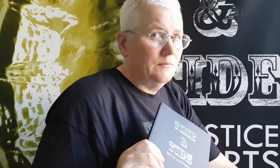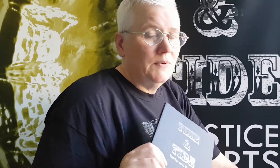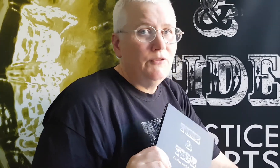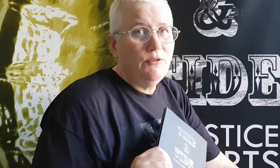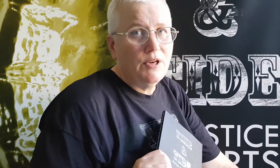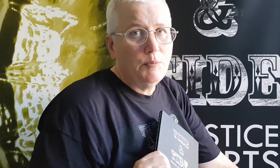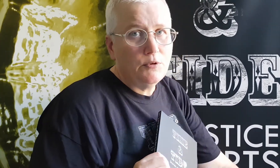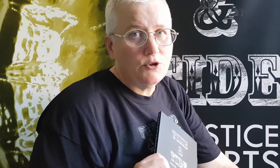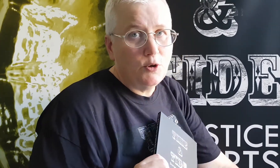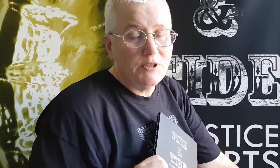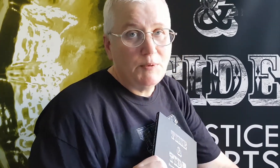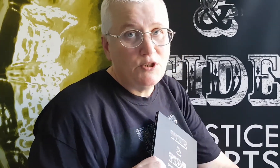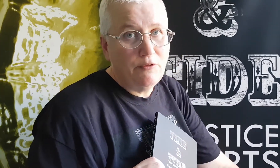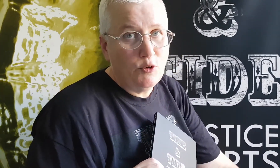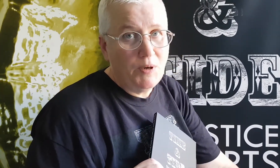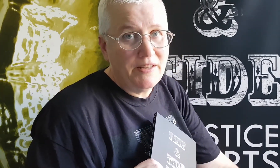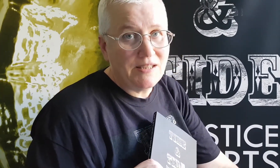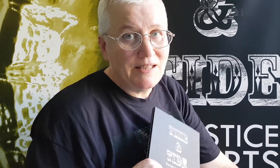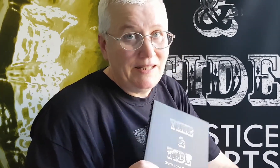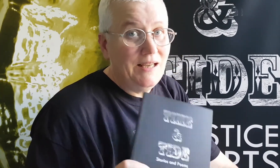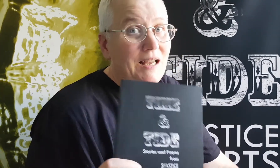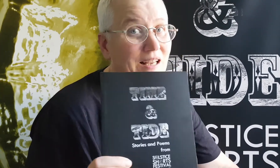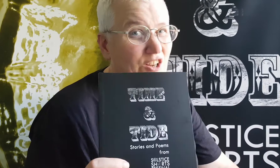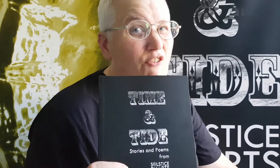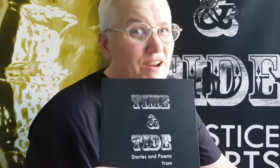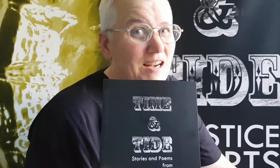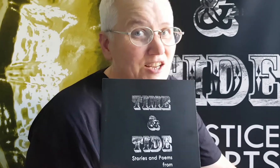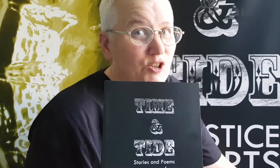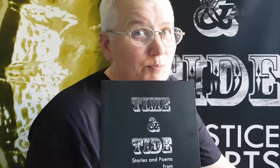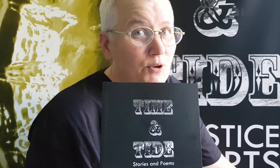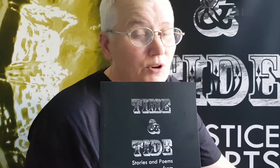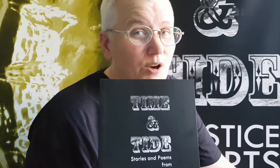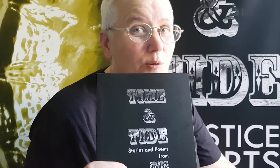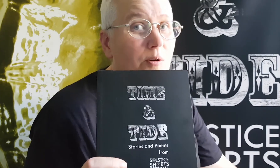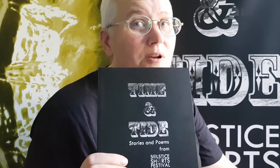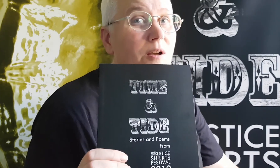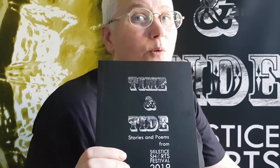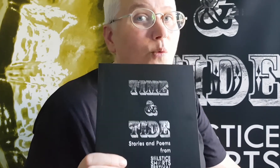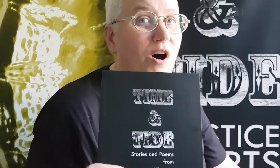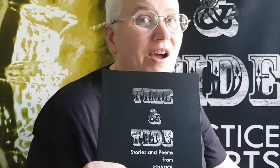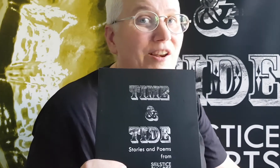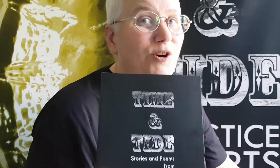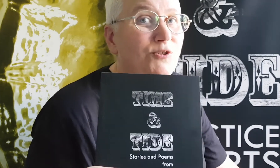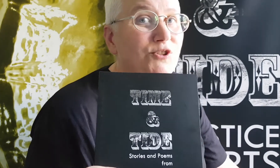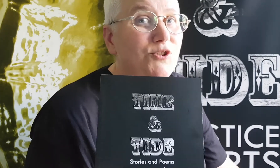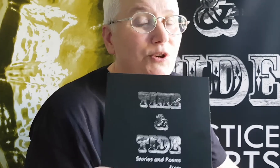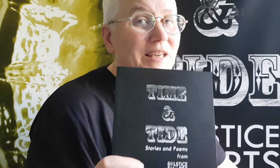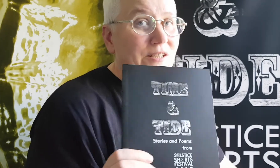If you run a bookshop, especially if you're by the sea, it's a really good book. Why not stock it?